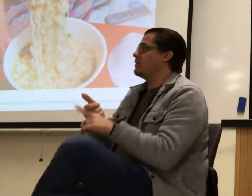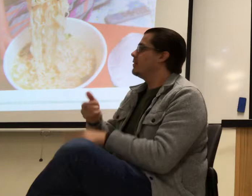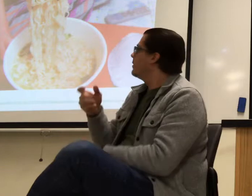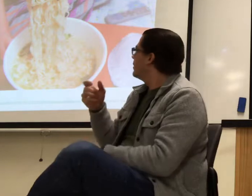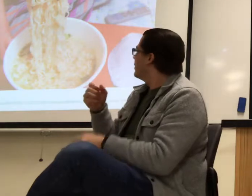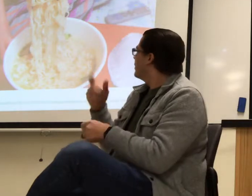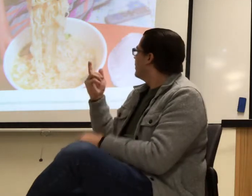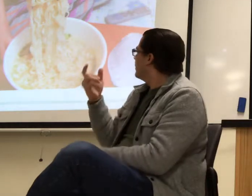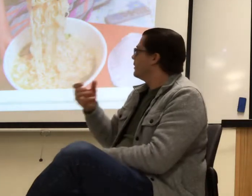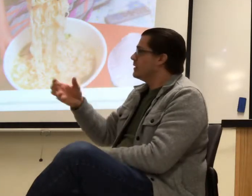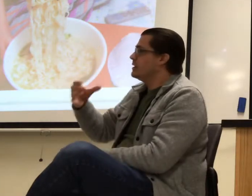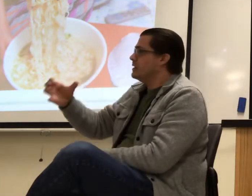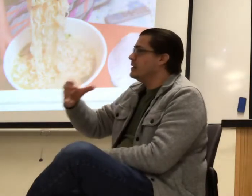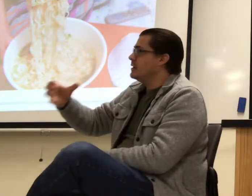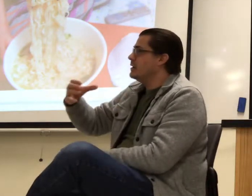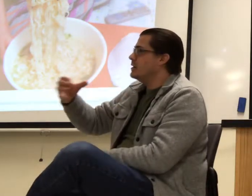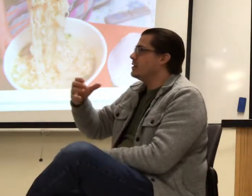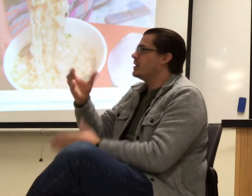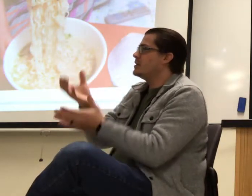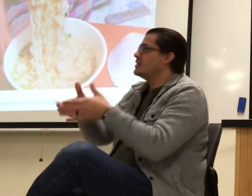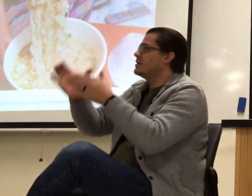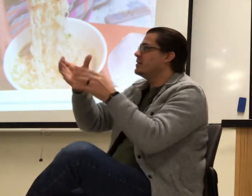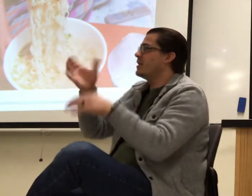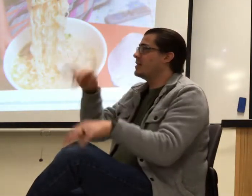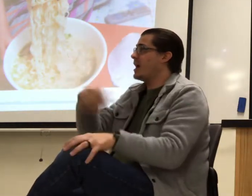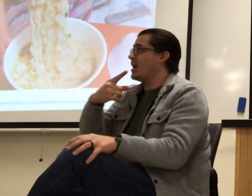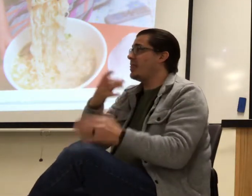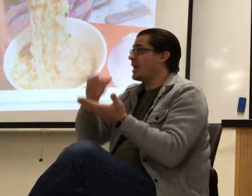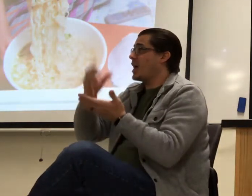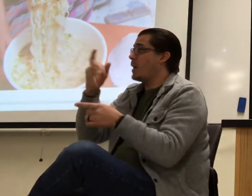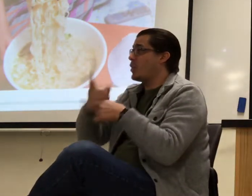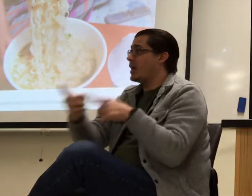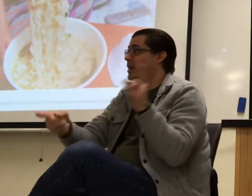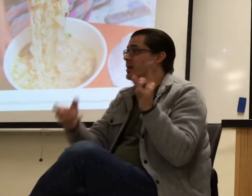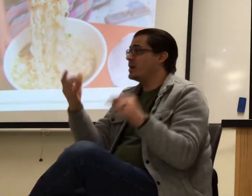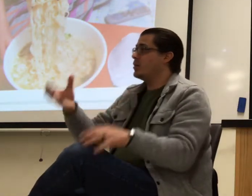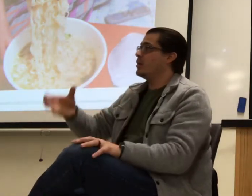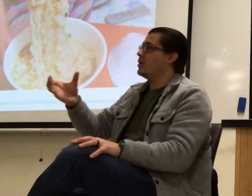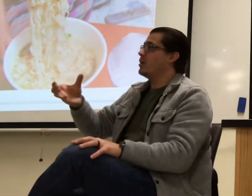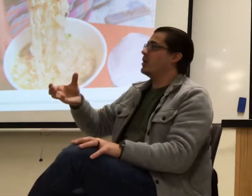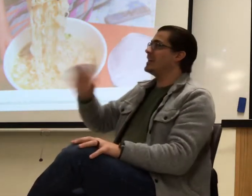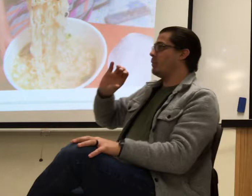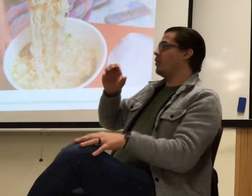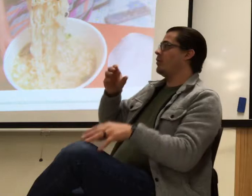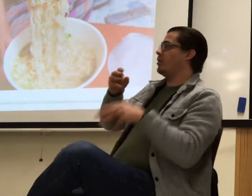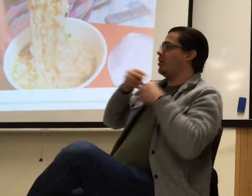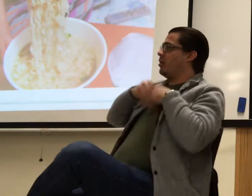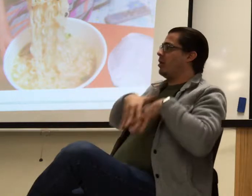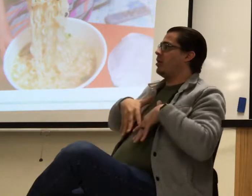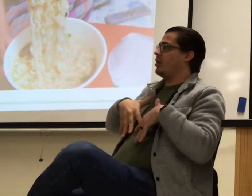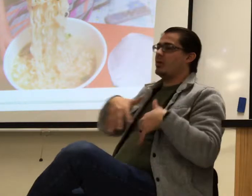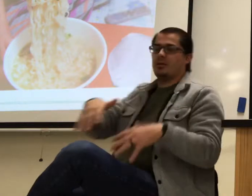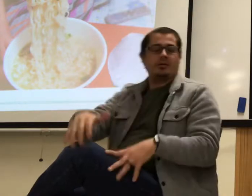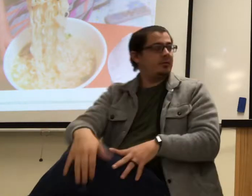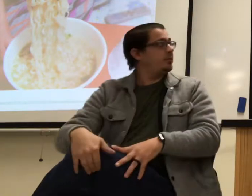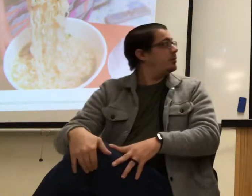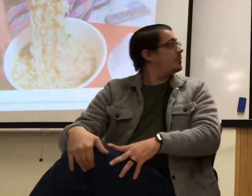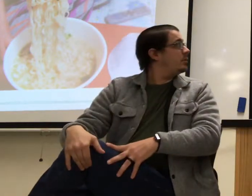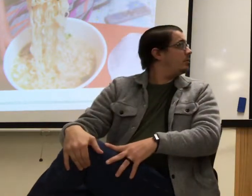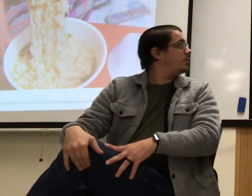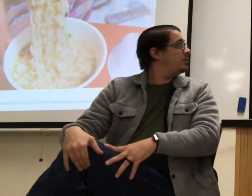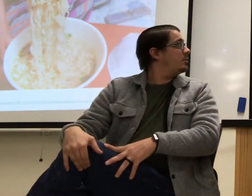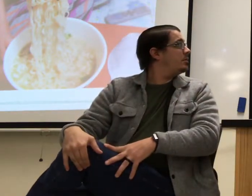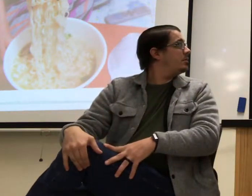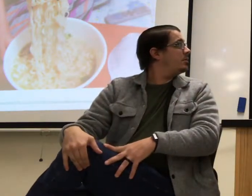cup? They shape it like that, right? So it just tips over easy. Okay, I wish they made them like